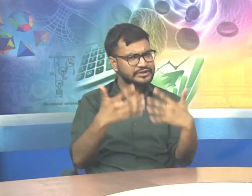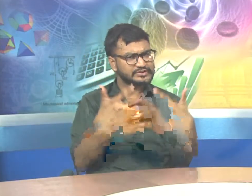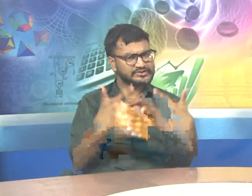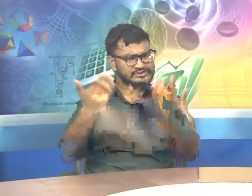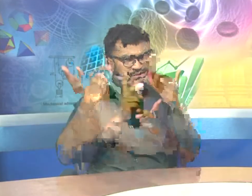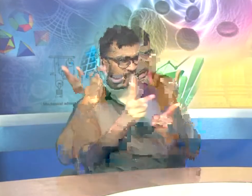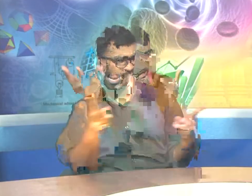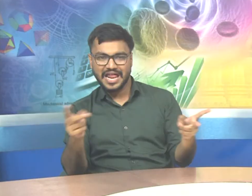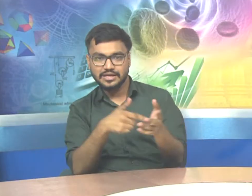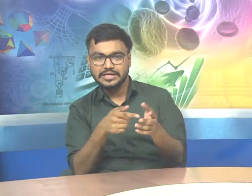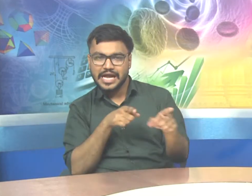conversion.